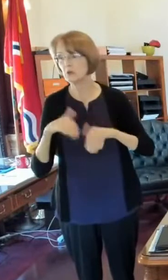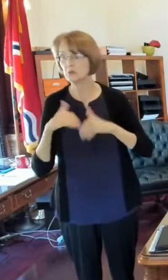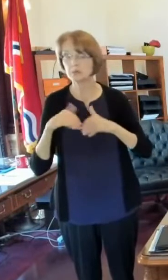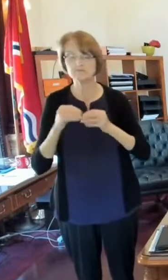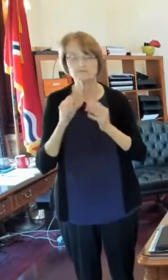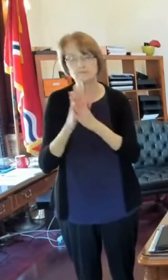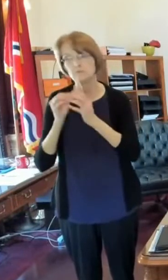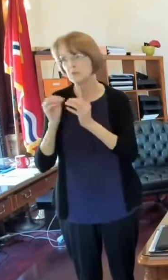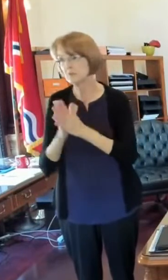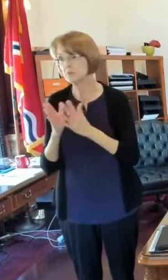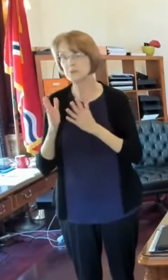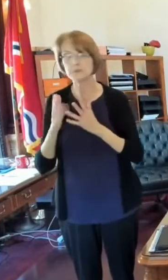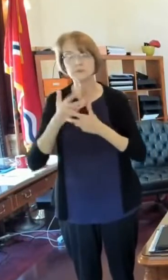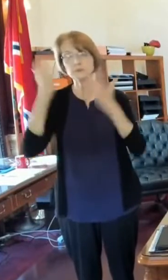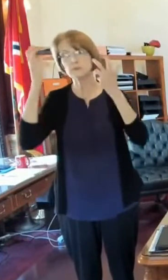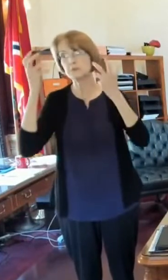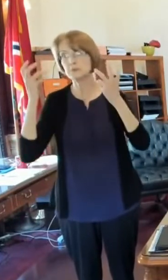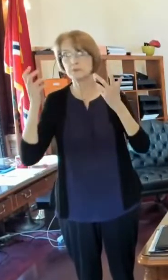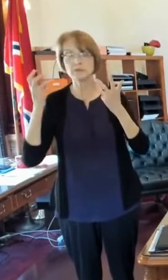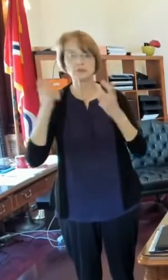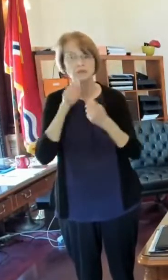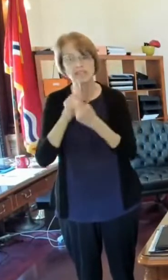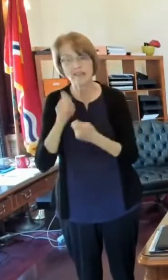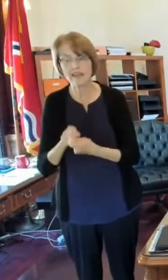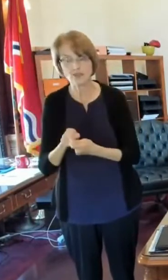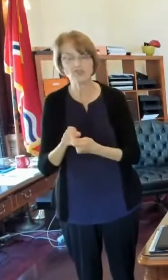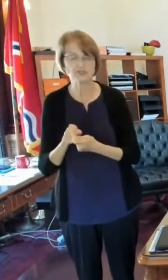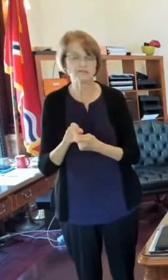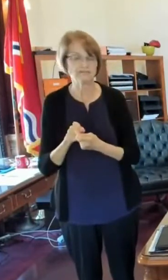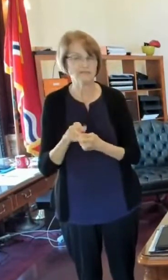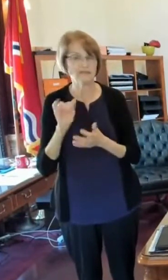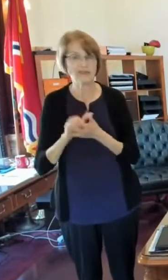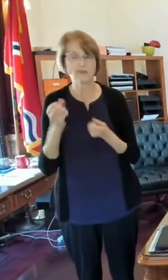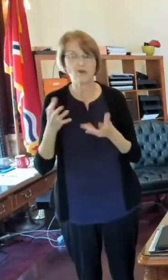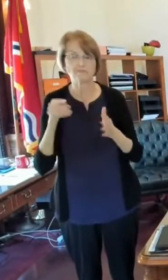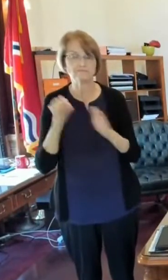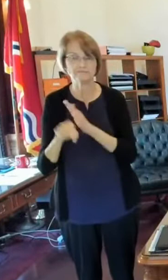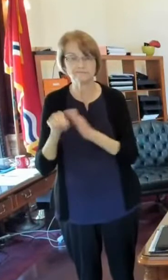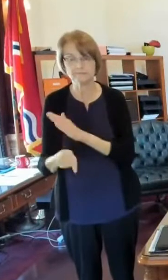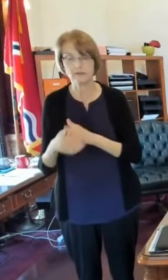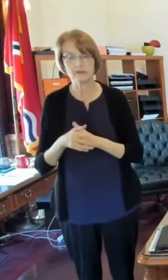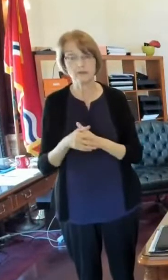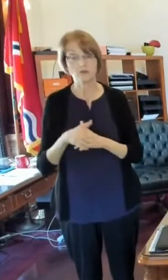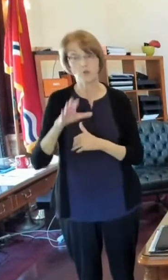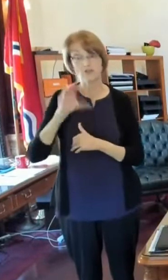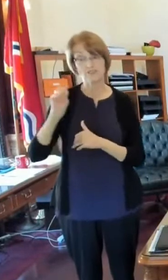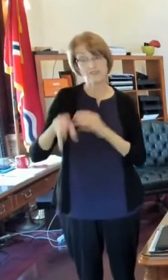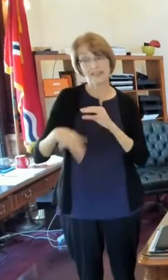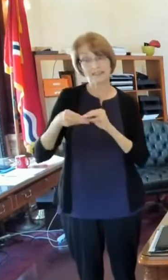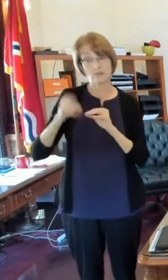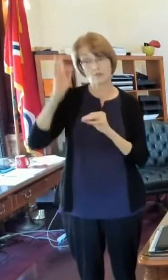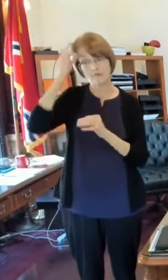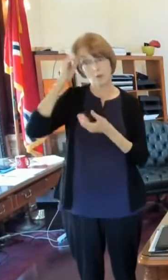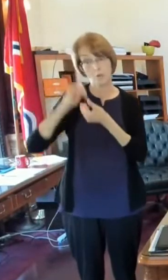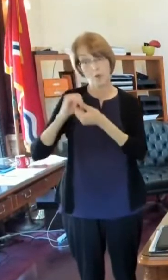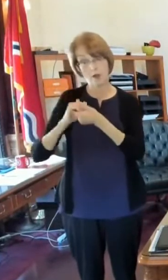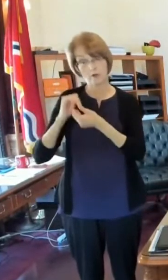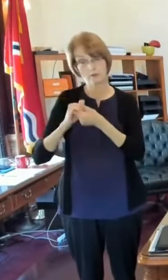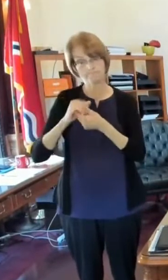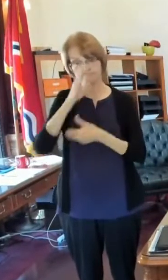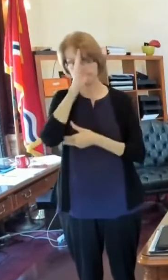differences, and a lot of retaliation, most likely. So these 50 additional individuals are strictly to help our police